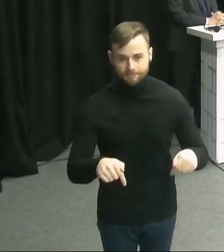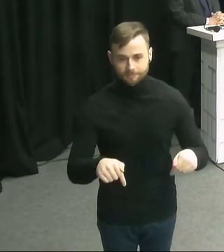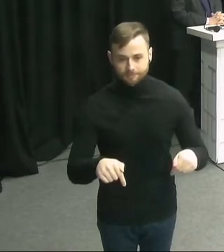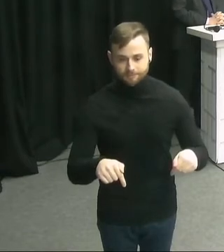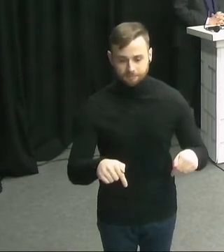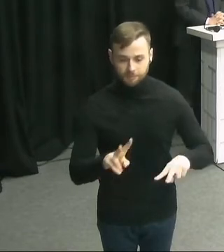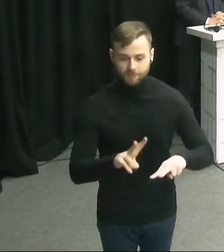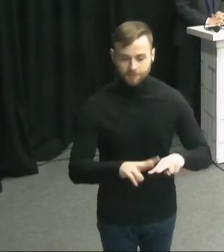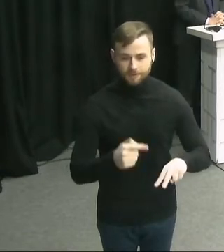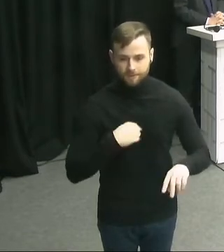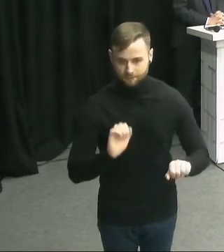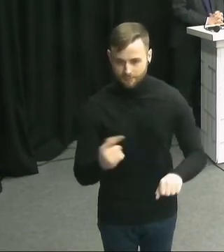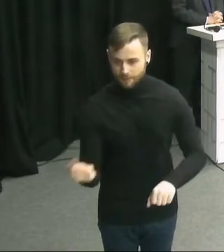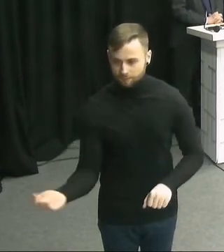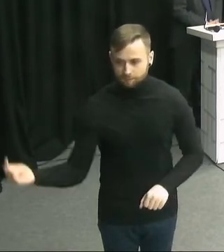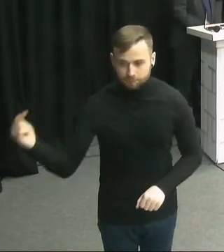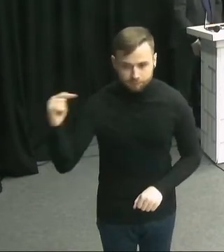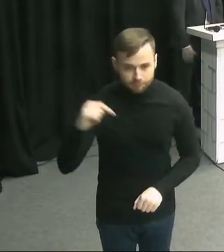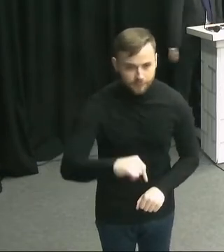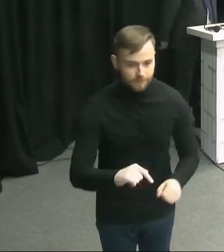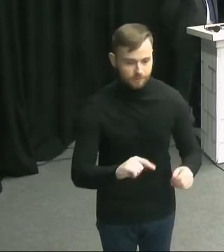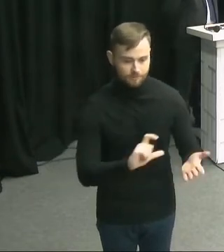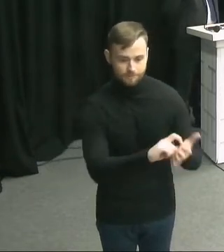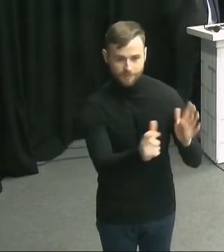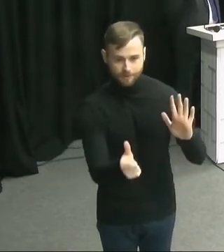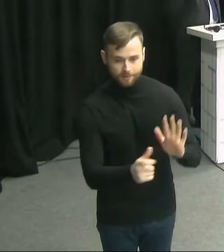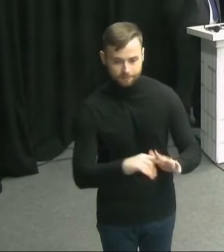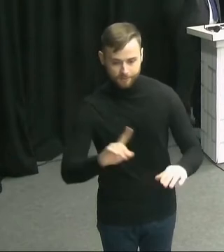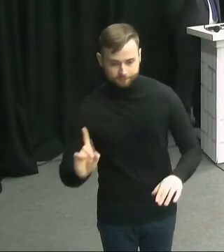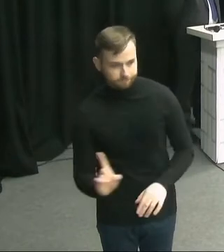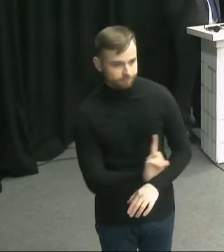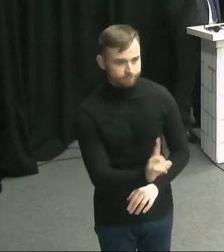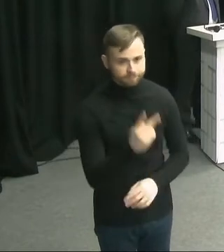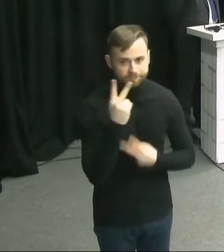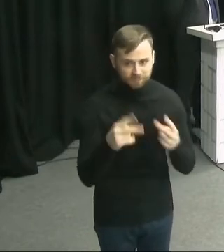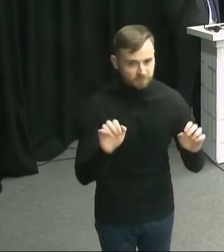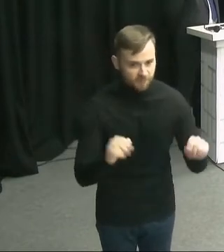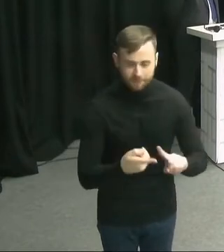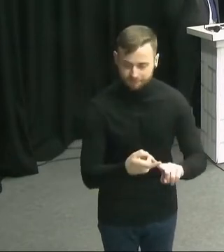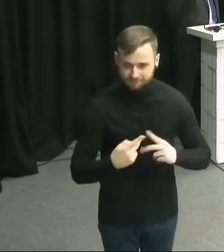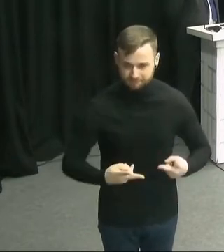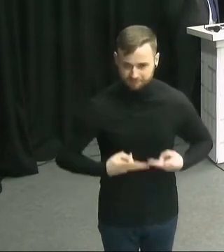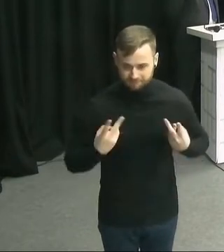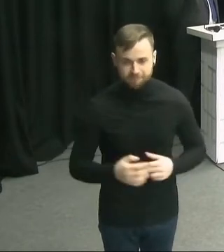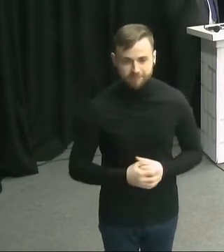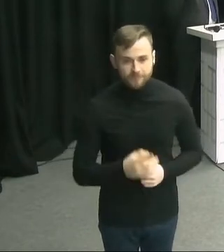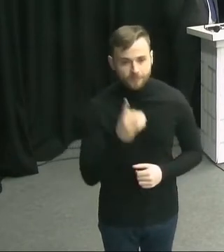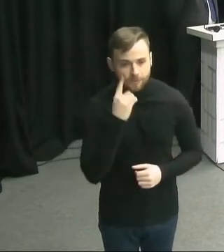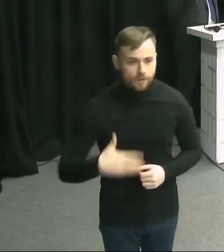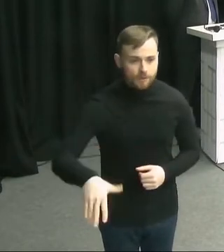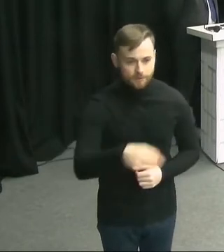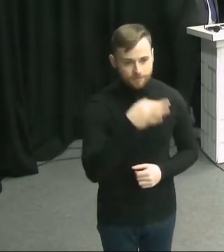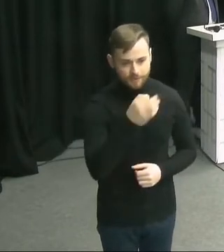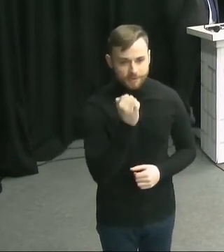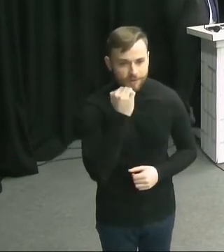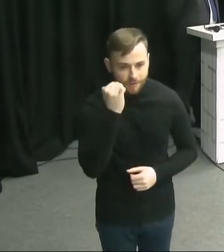This is an important occasion. I'm able to return once again to the university. I'm happy about it. I would also like to thank the